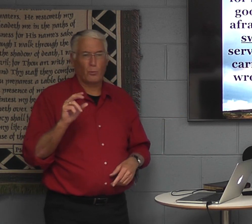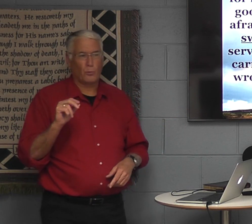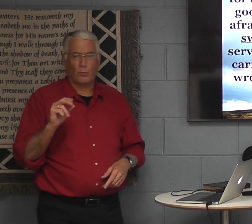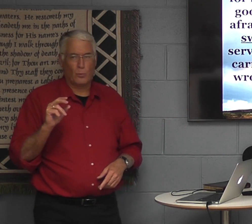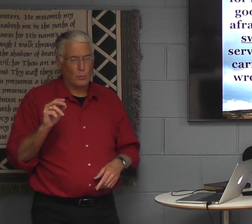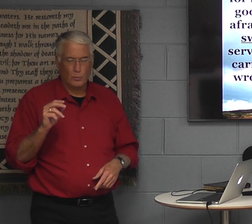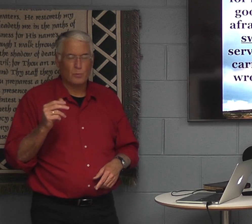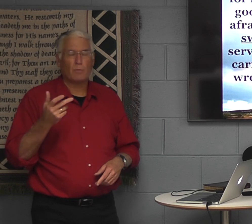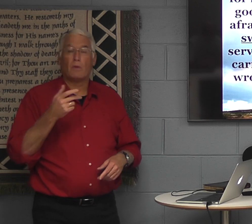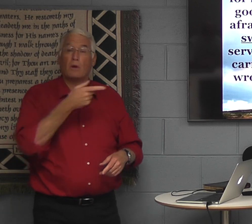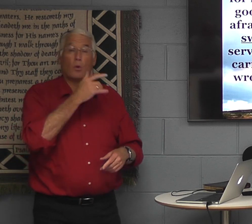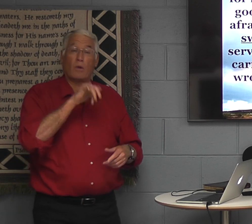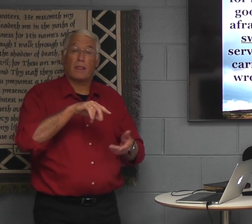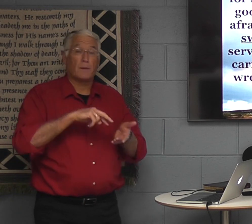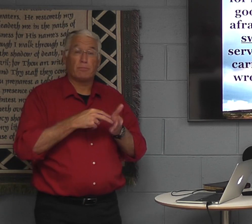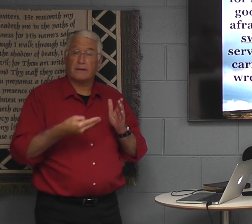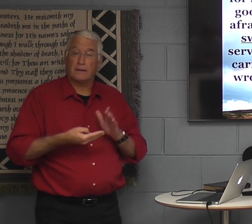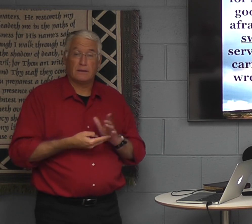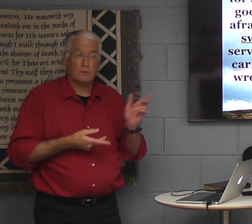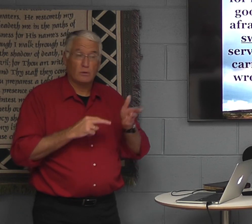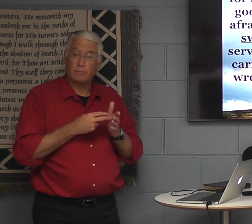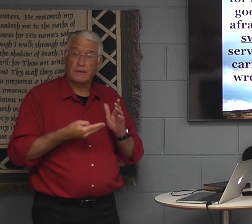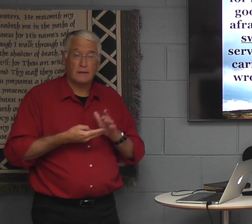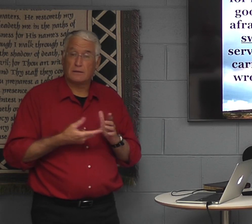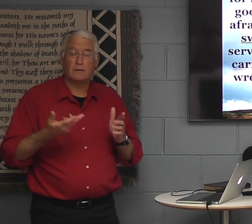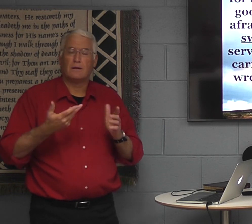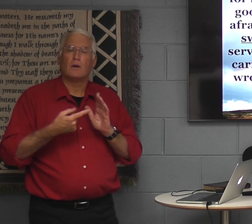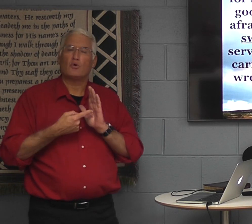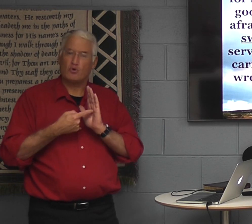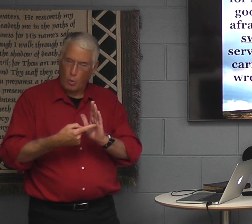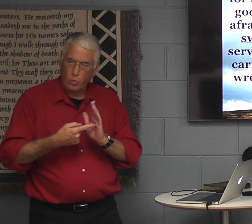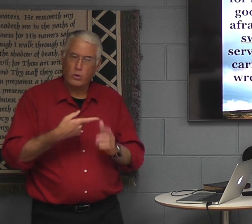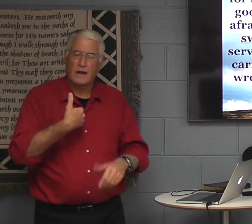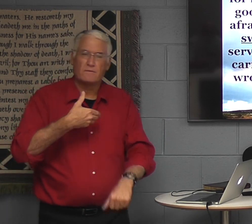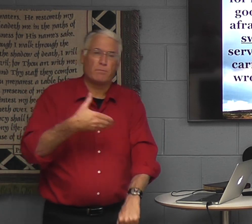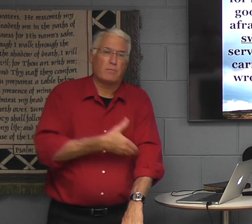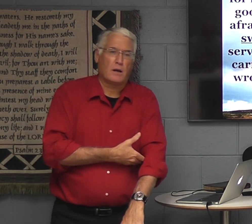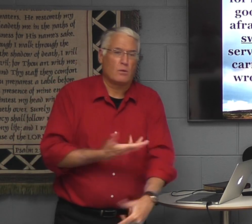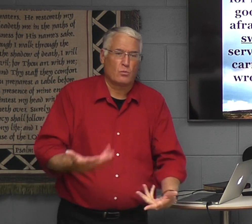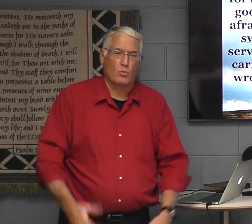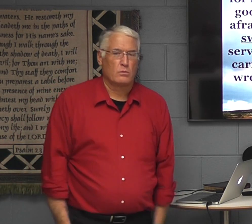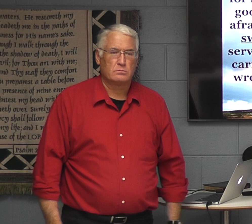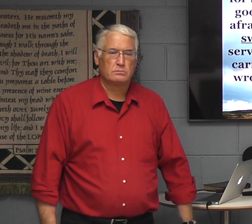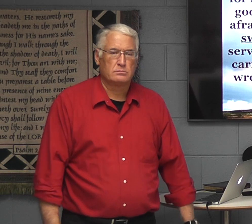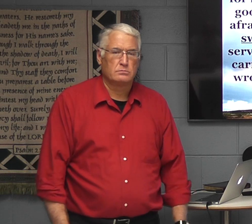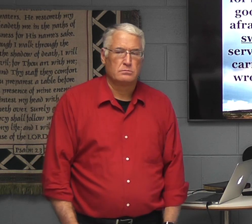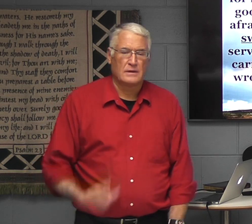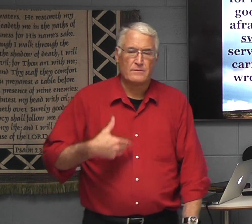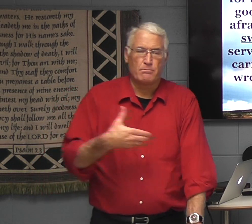I thought so, maybe too, but what that means is it just shows that we have the